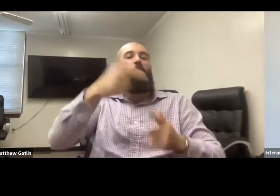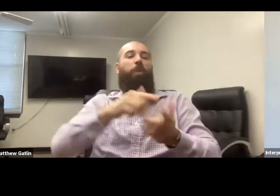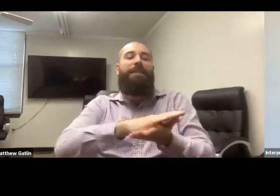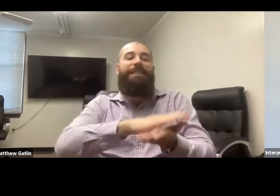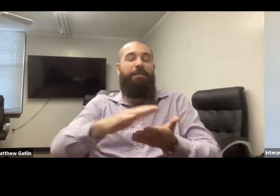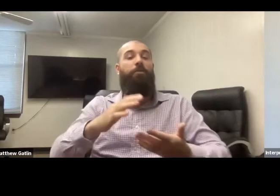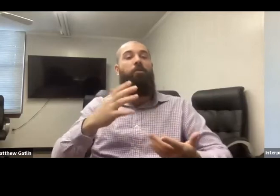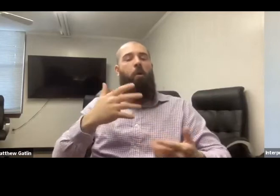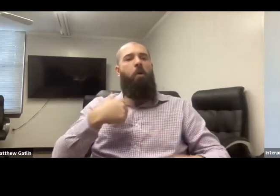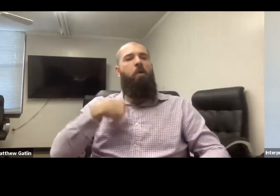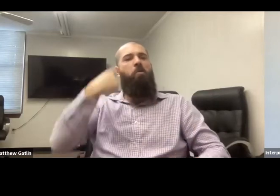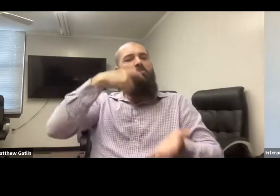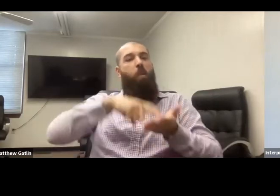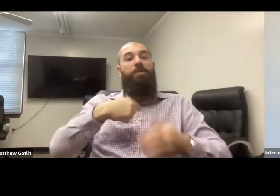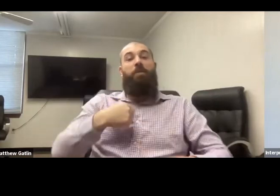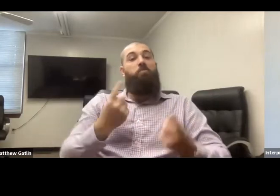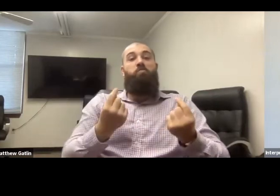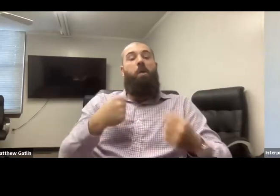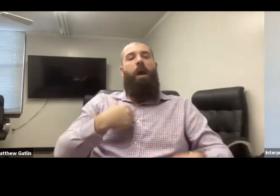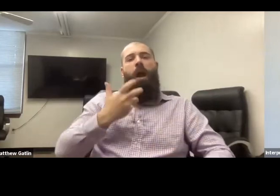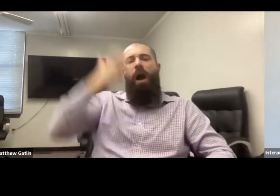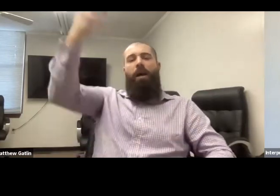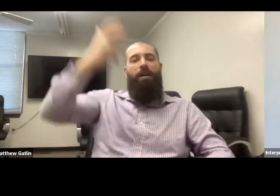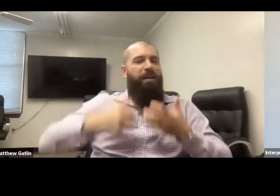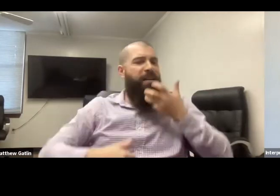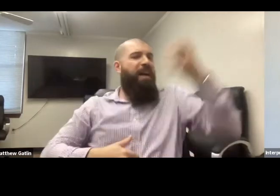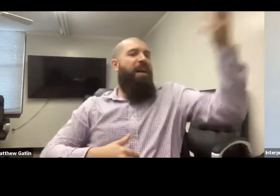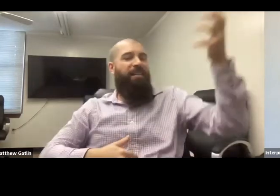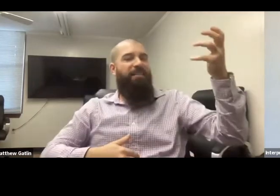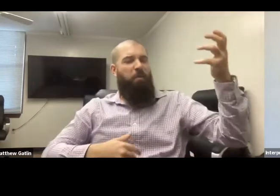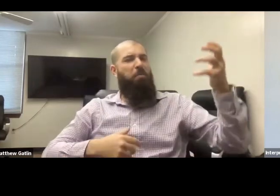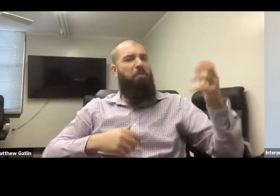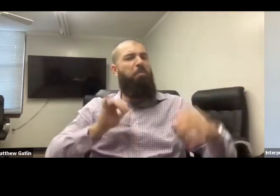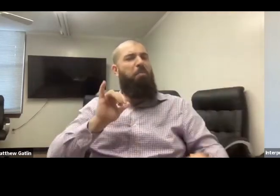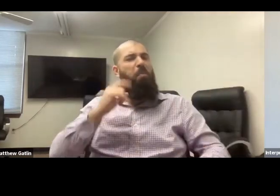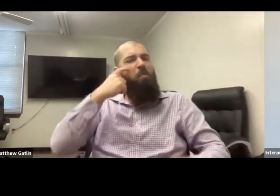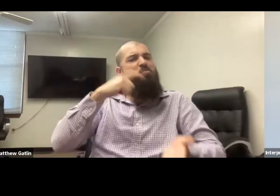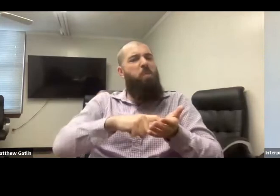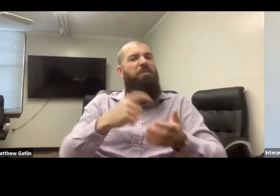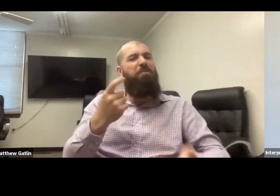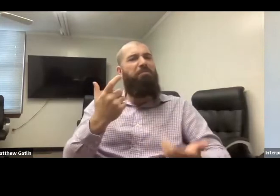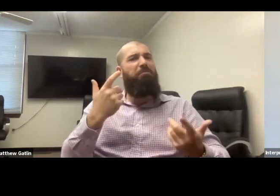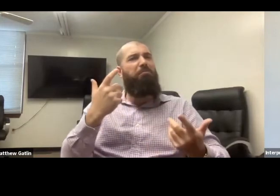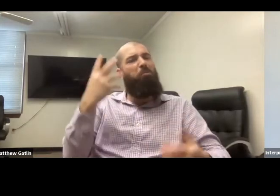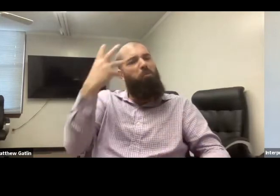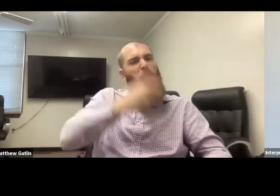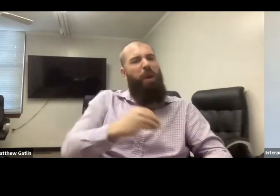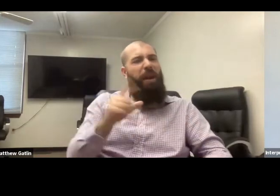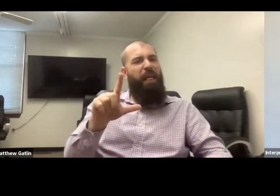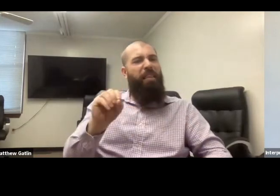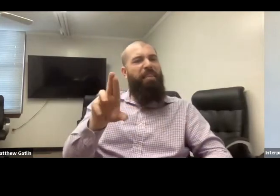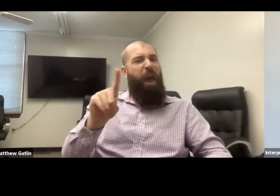vacuum all the time. So it's easier to clean the tile. So I went in the house and I started yelling, and I